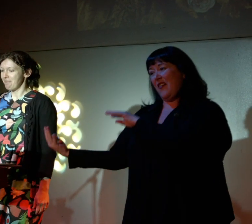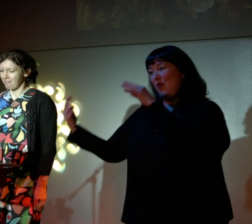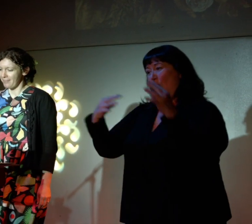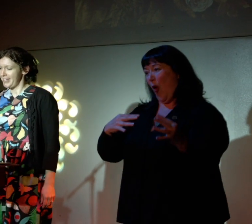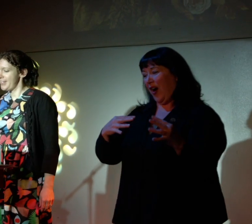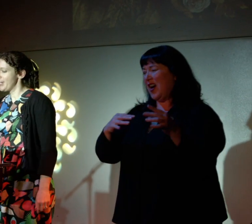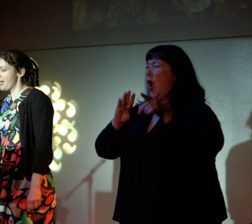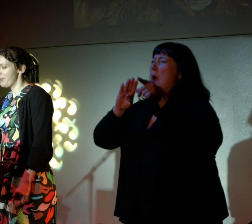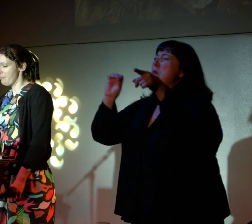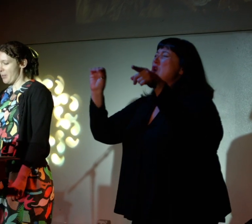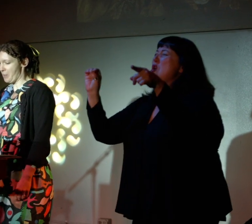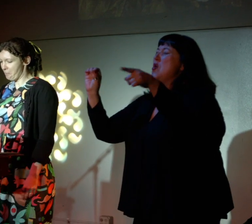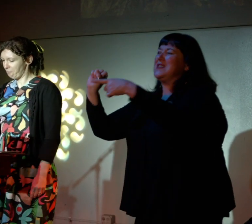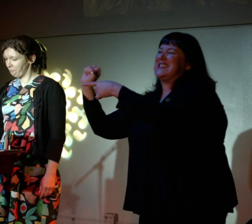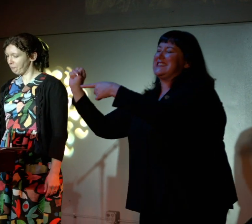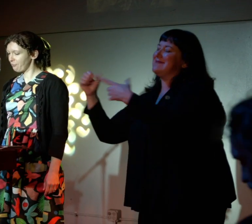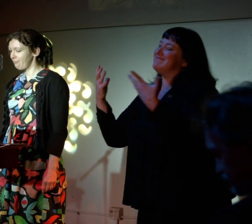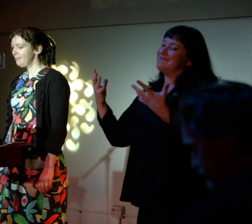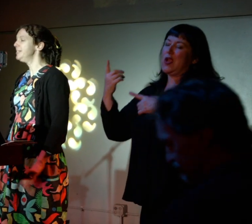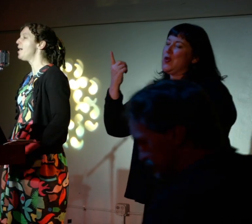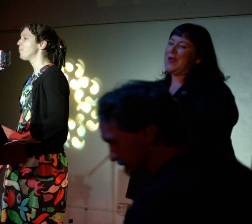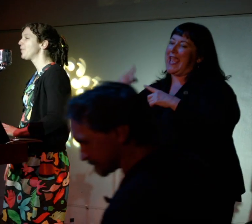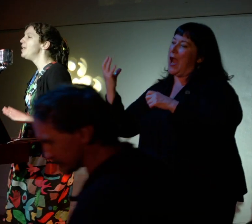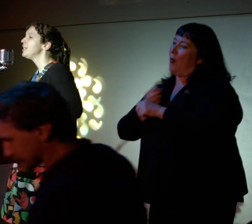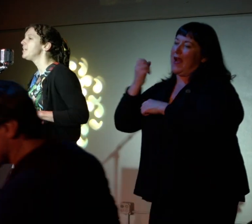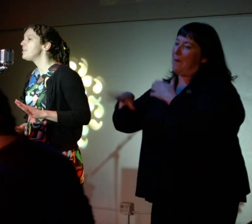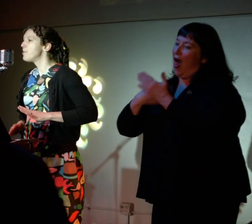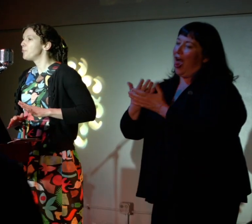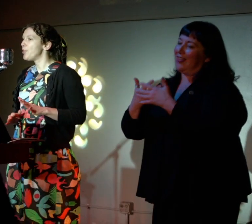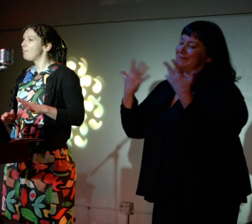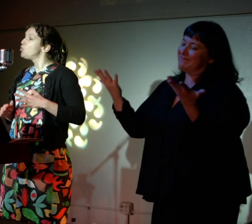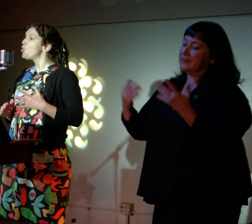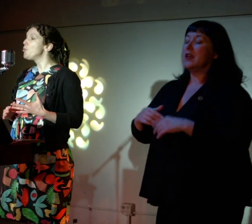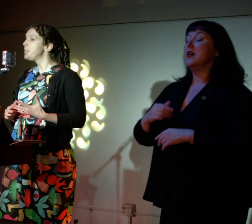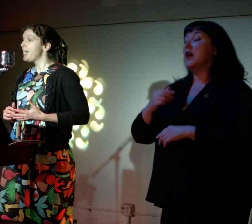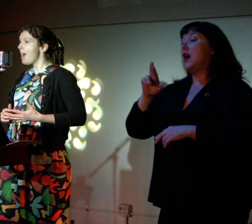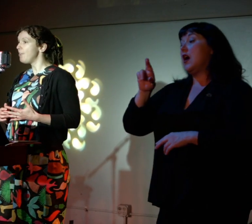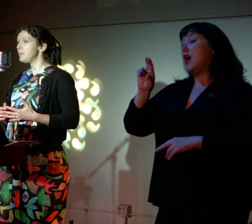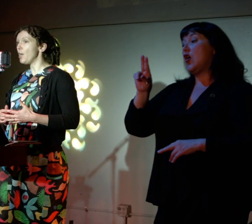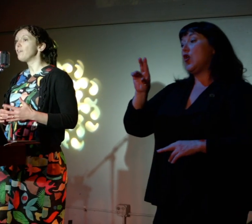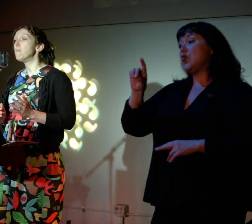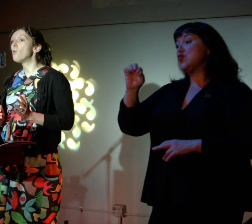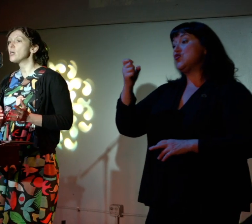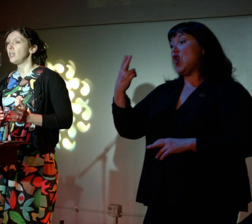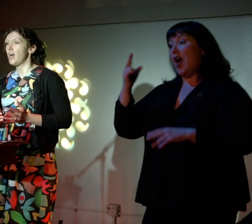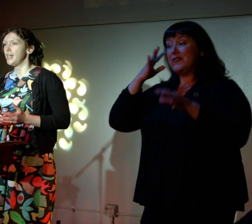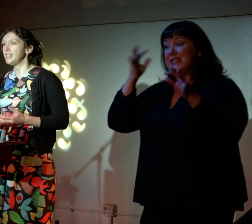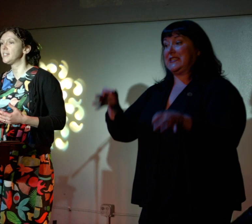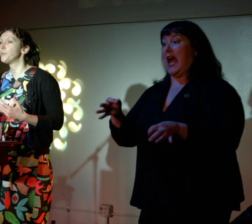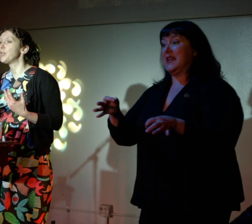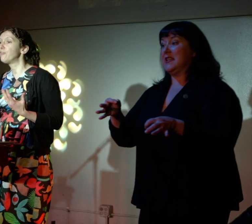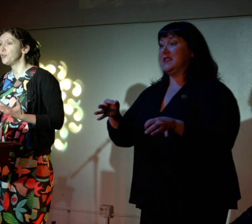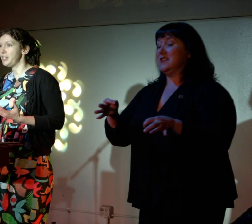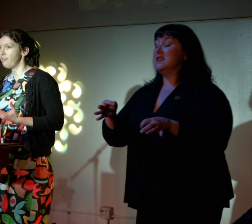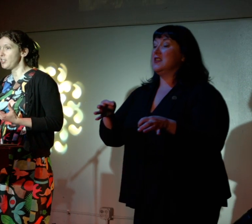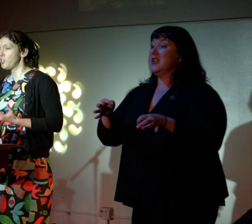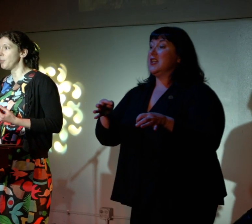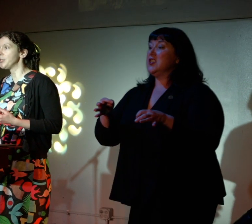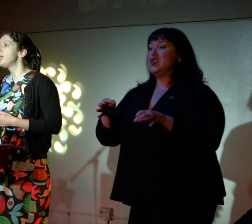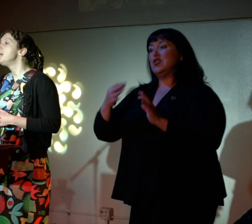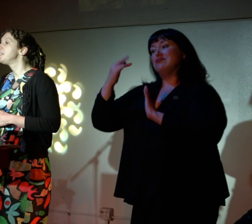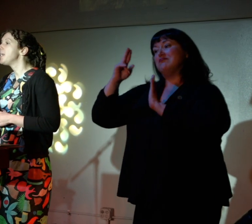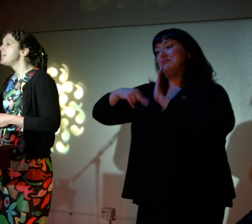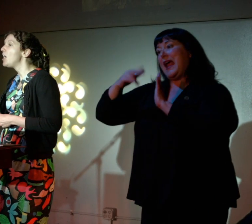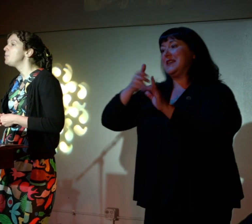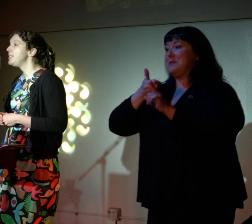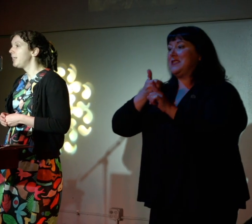Oops, you can't win them all. Now, given that Rudolf chose to have himself immortalized with fruits and